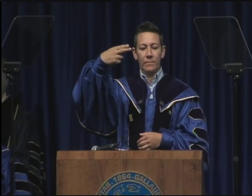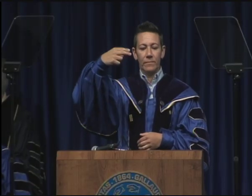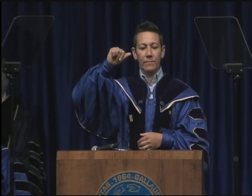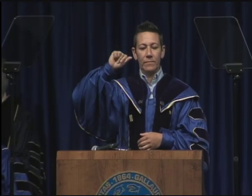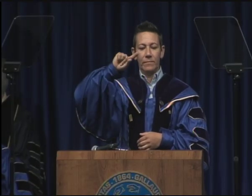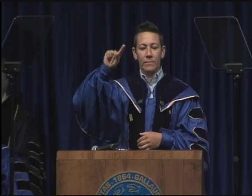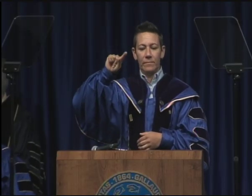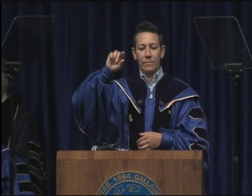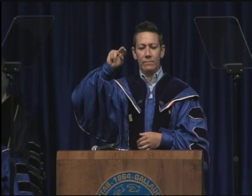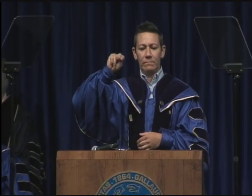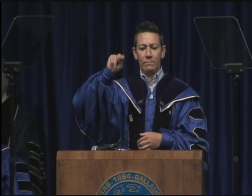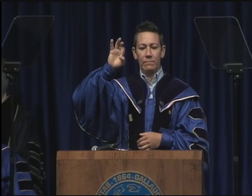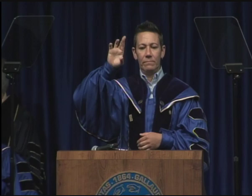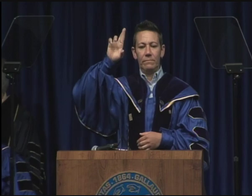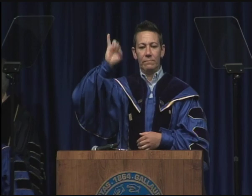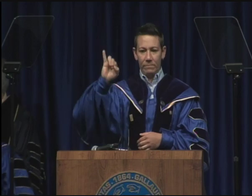Malahi Gaz Ansari.